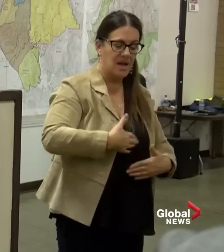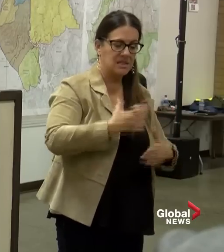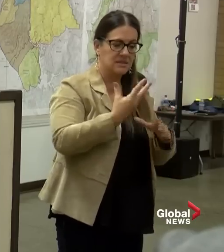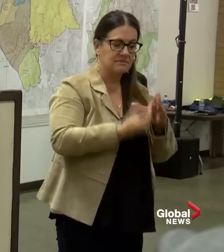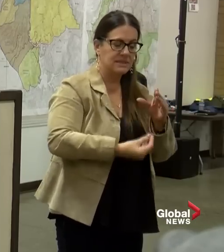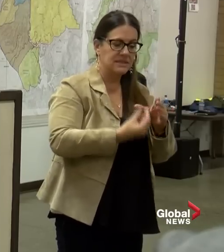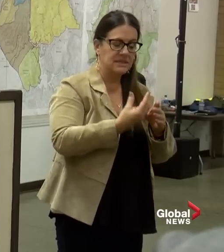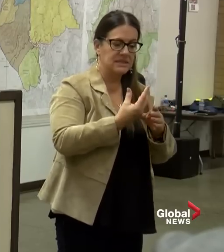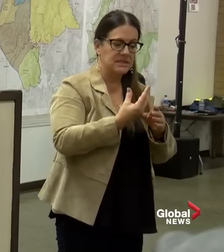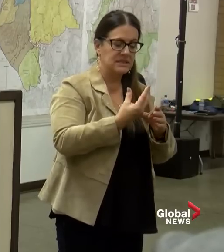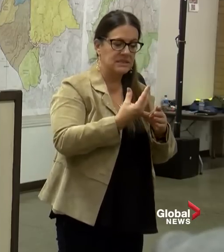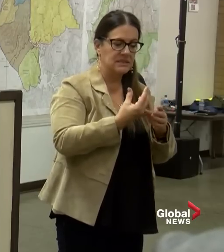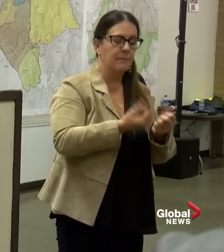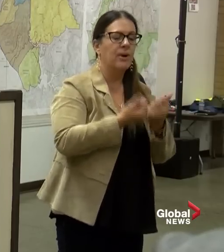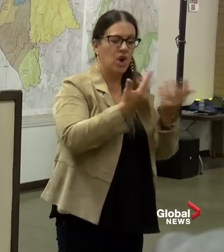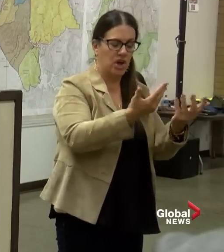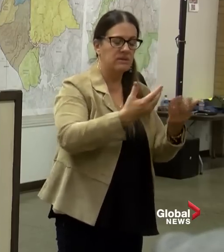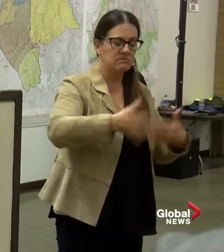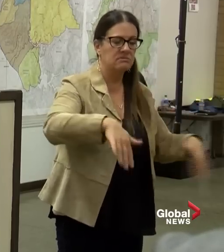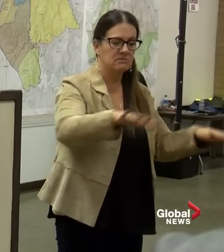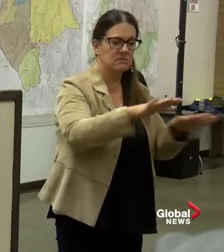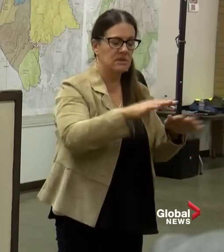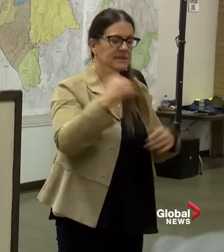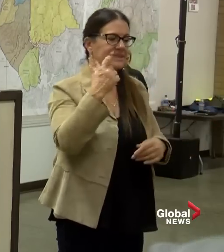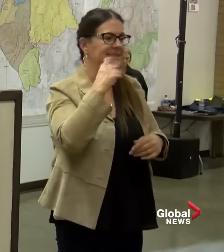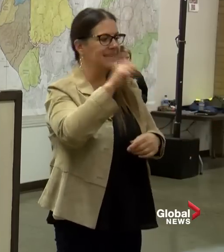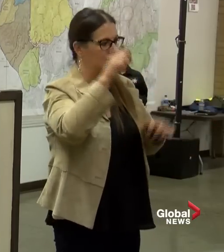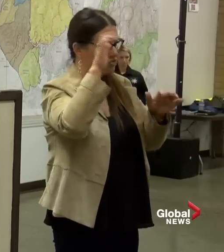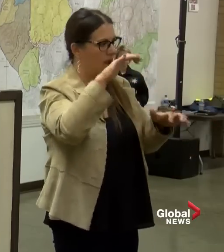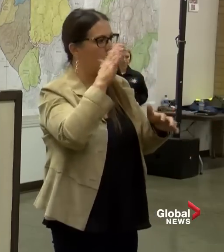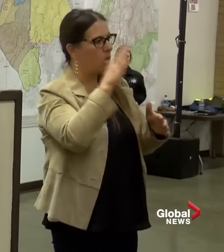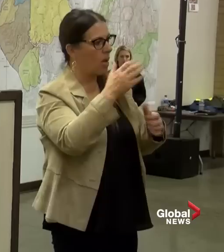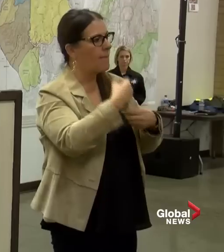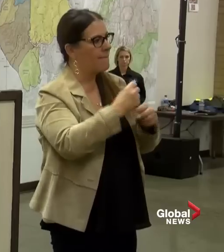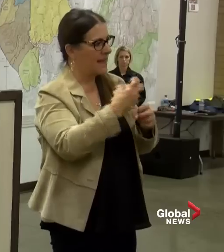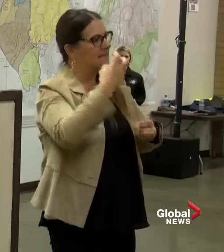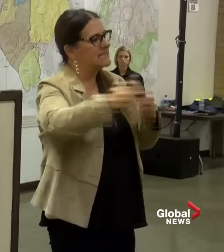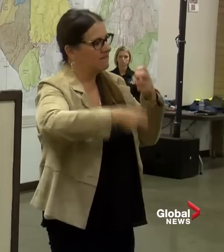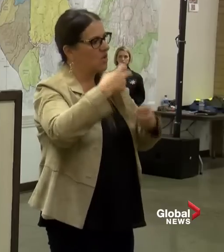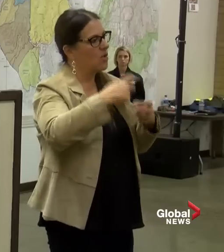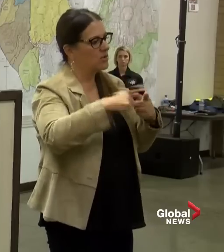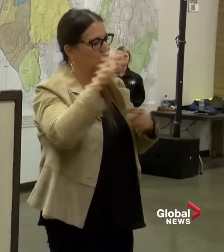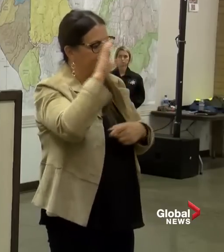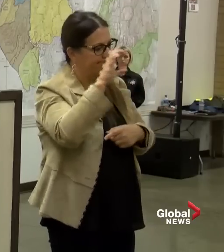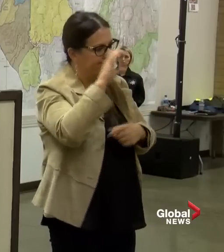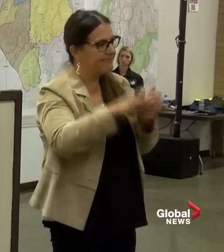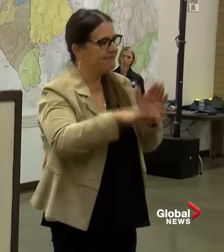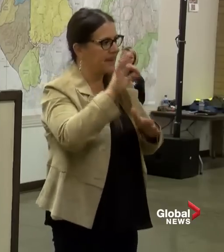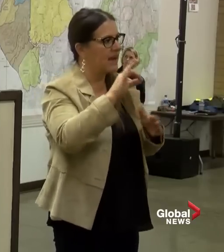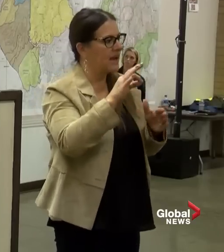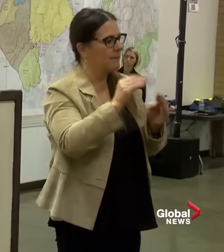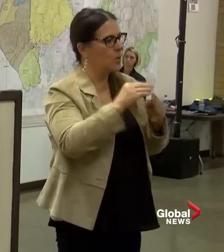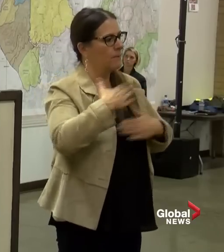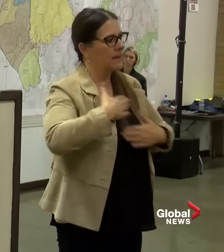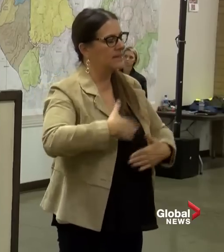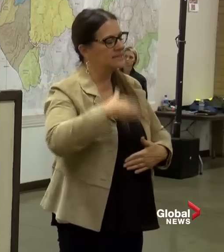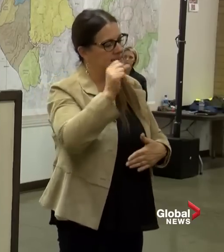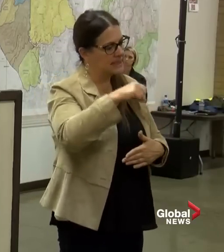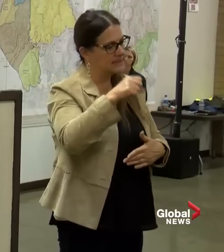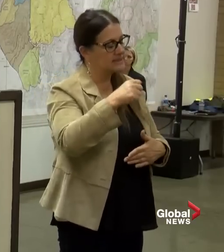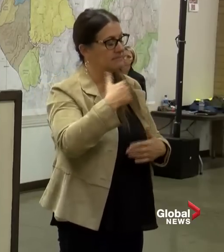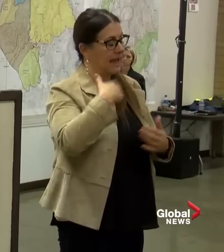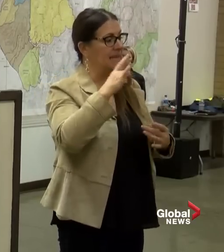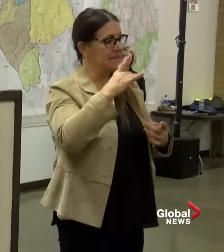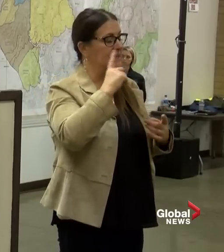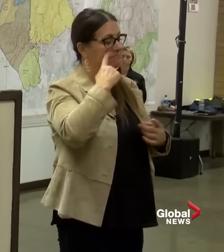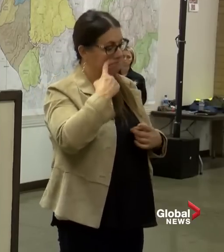through the debris left behind by the fire more difficult. That said, I was out there